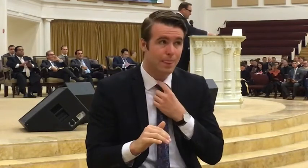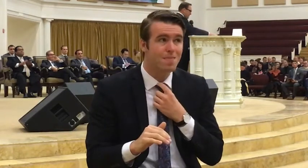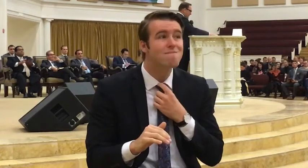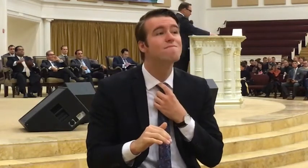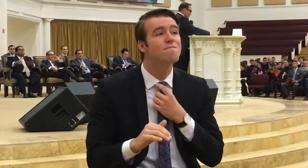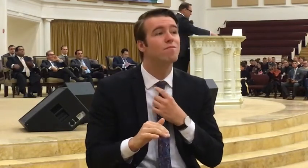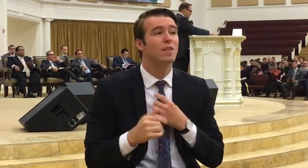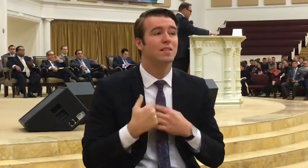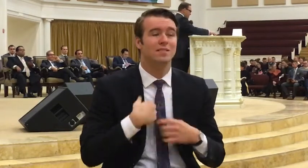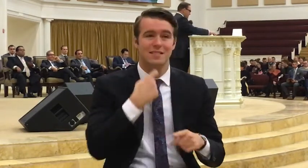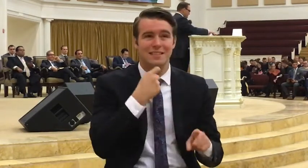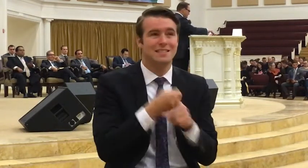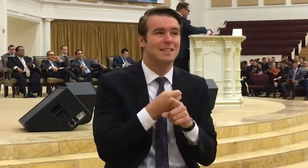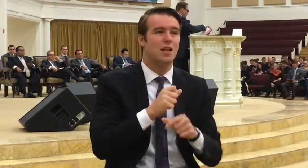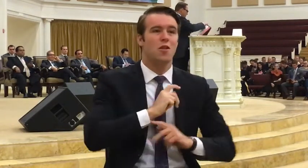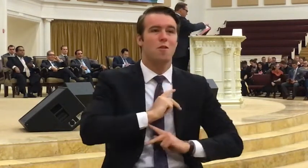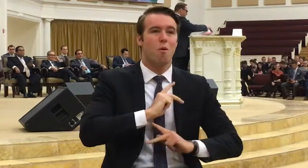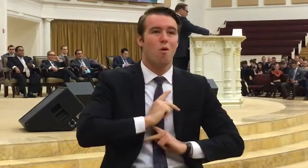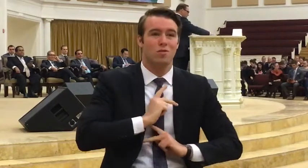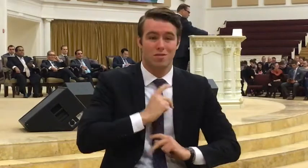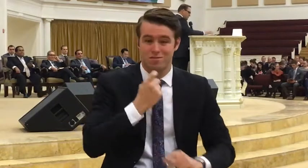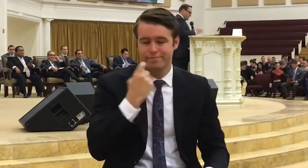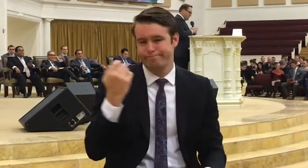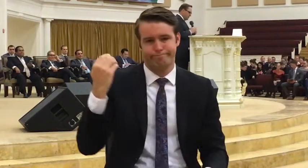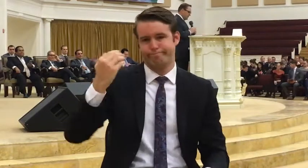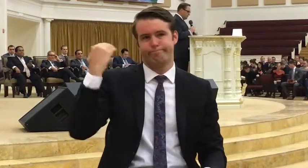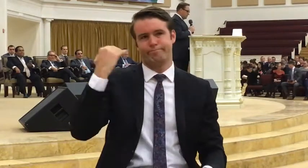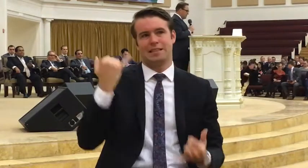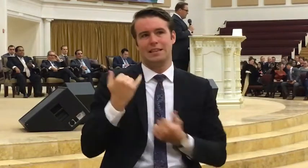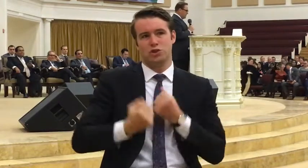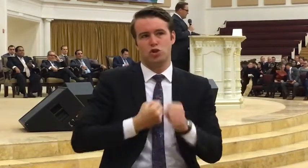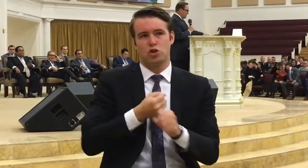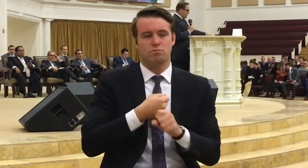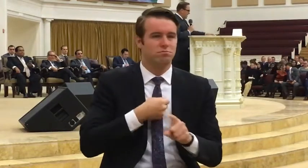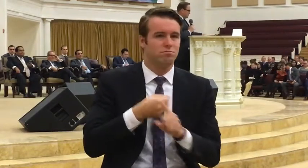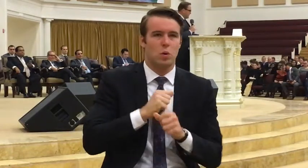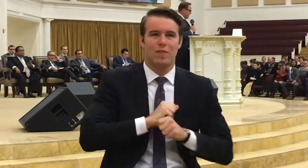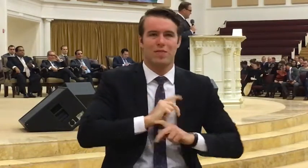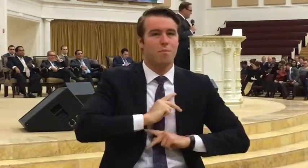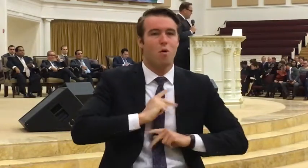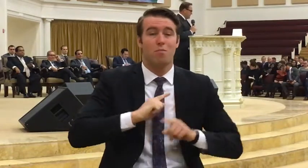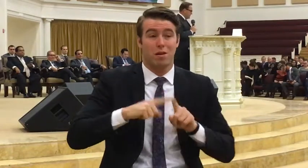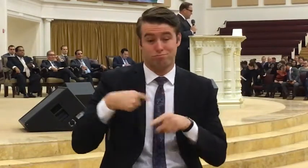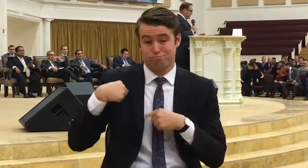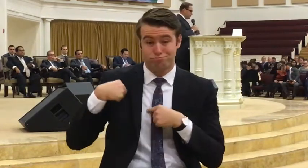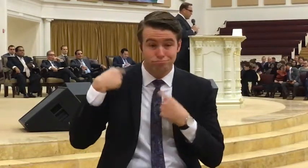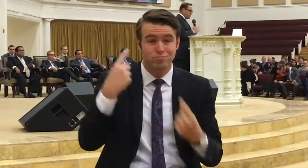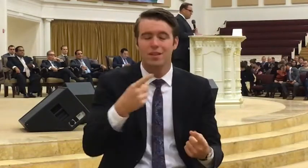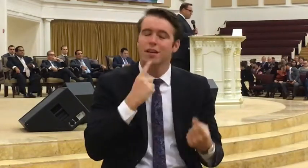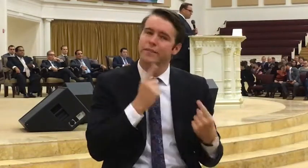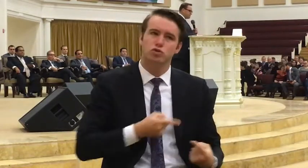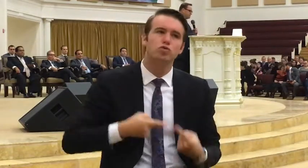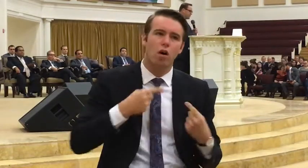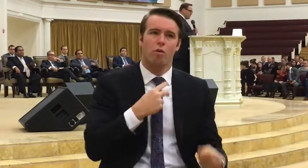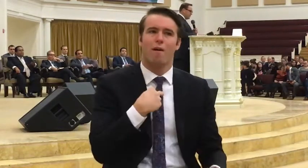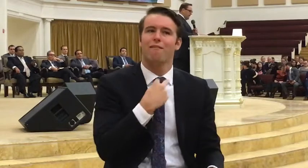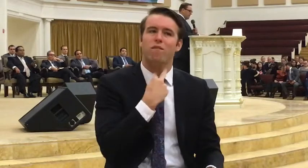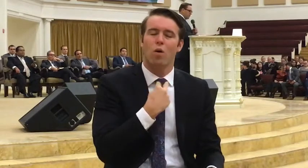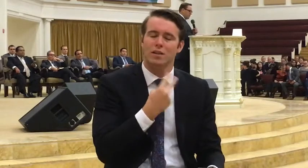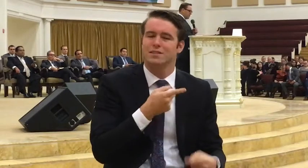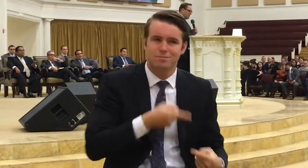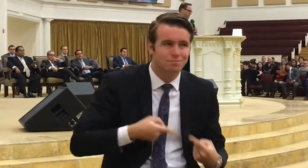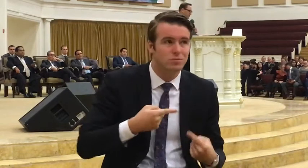Since that bout with pneumonia earlier this year, it has been a struggle.